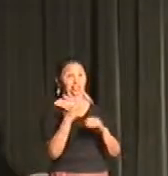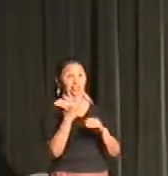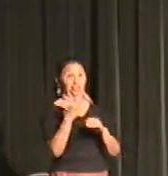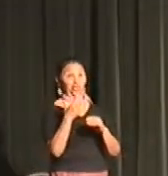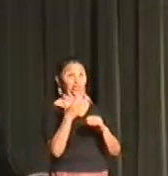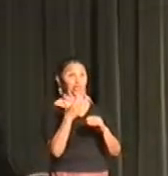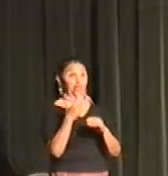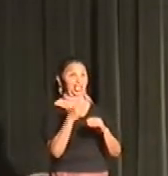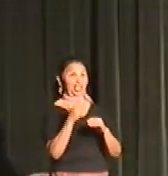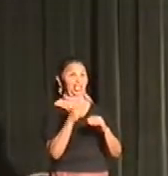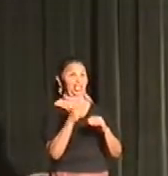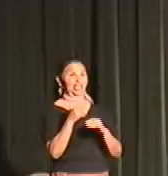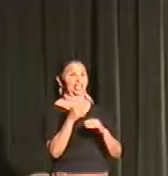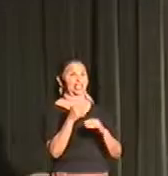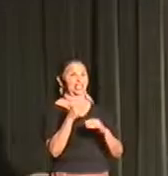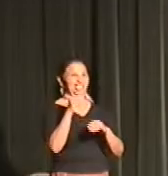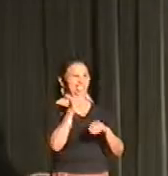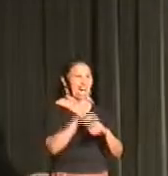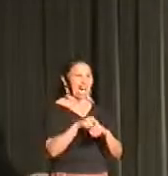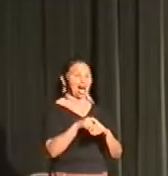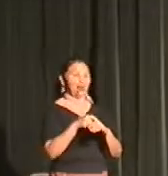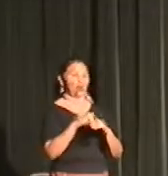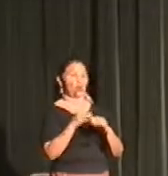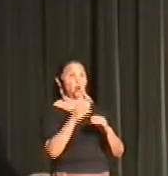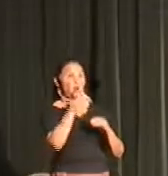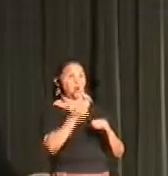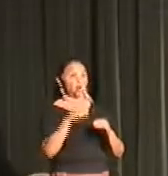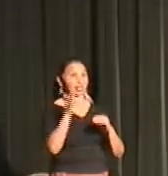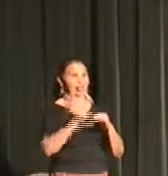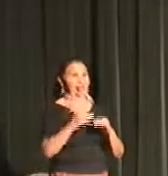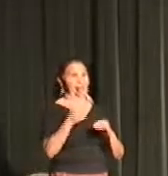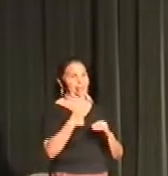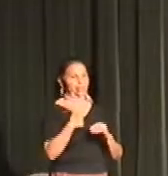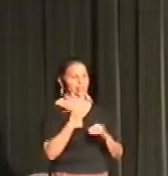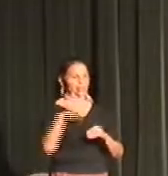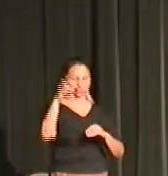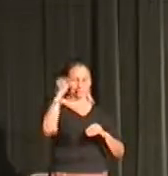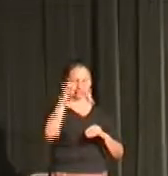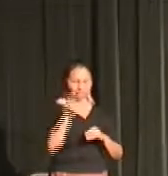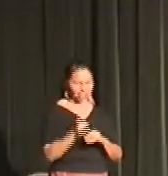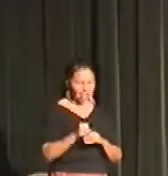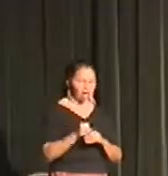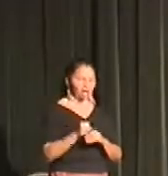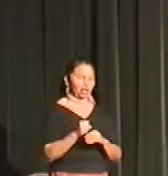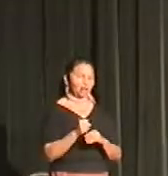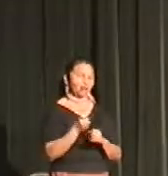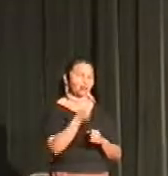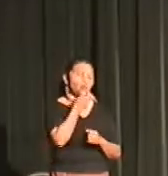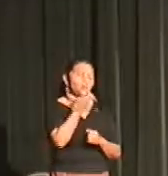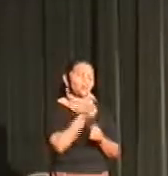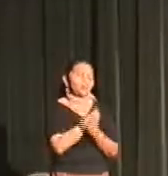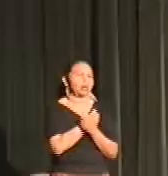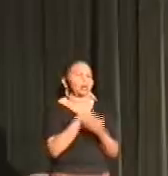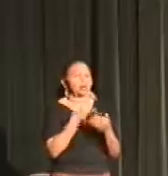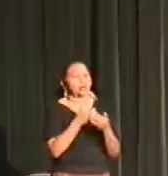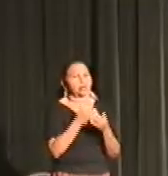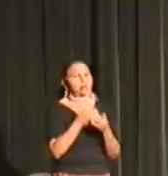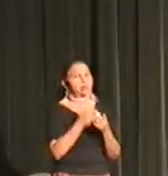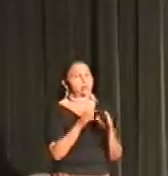was from the South. She was from a warm, loving, very close family. She had traveled all over the world. She was